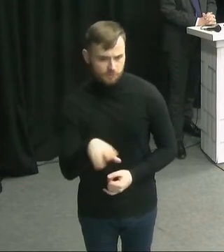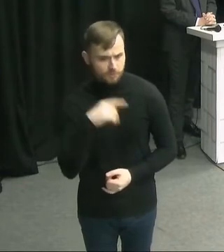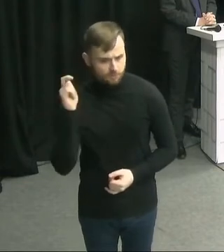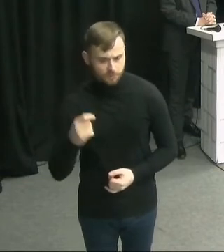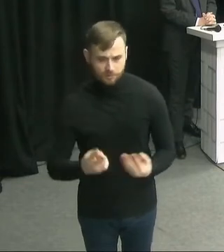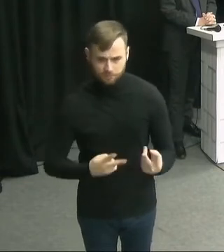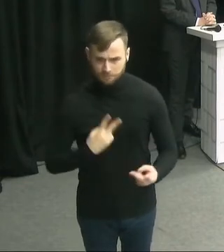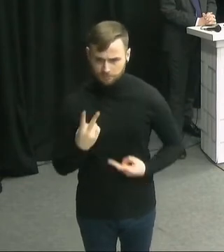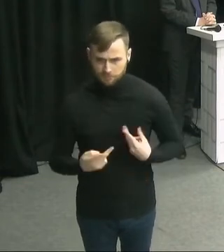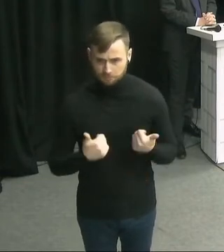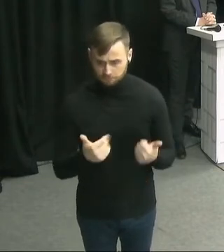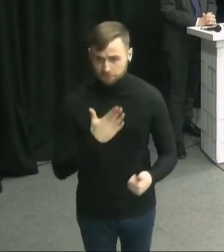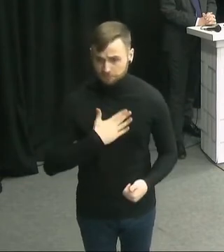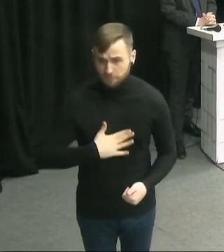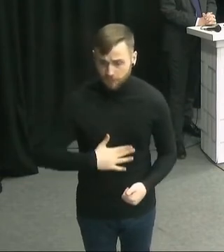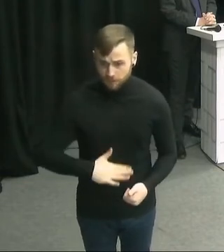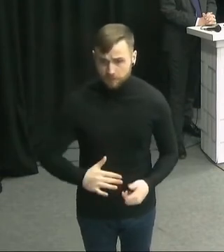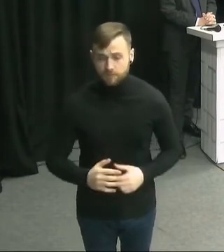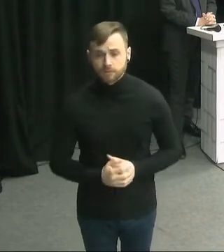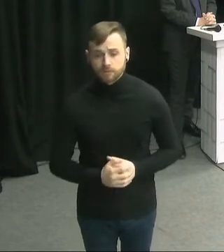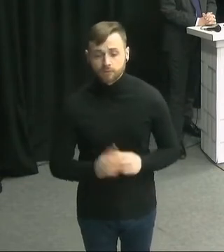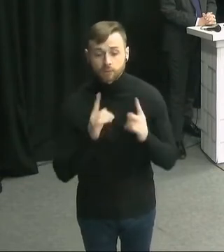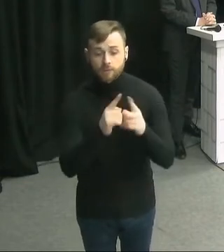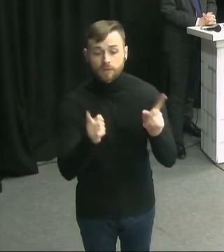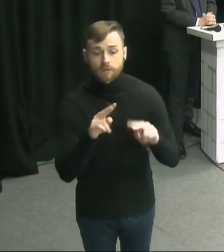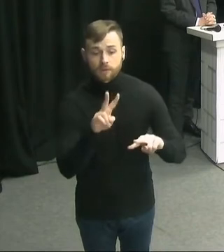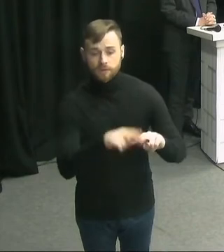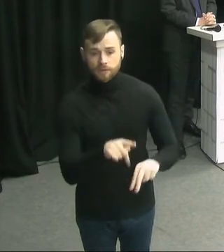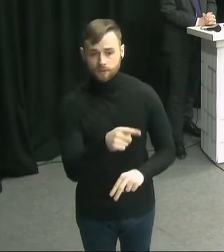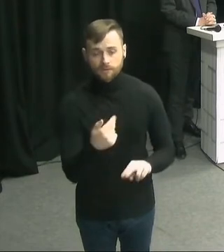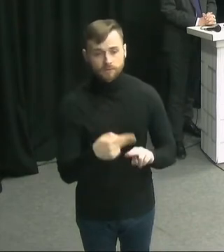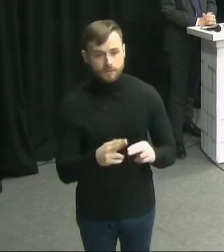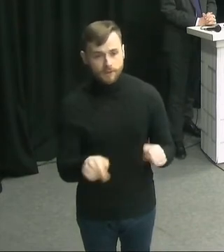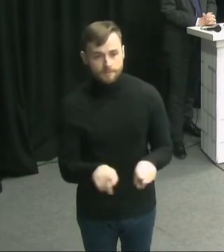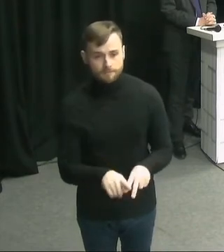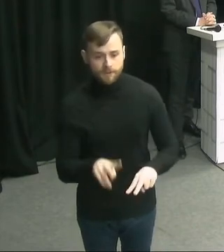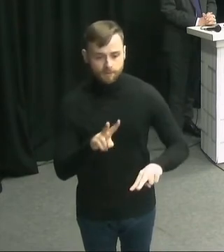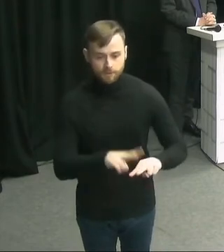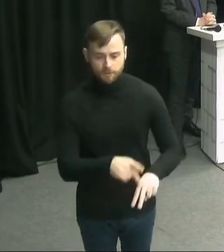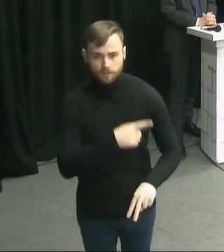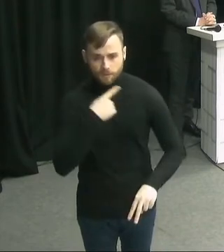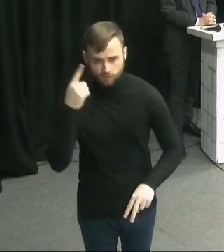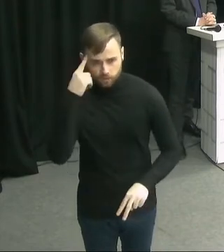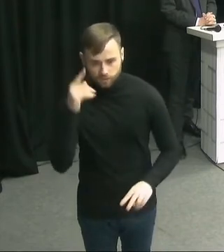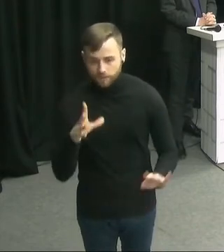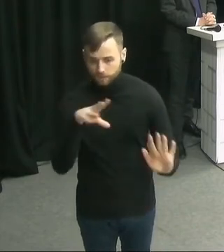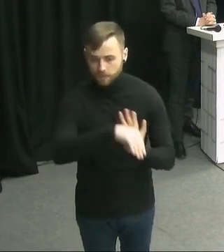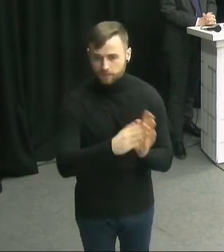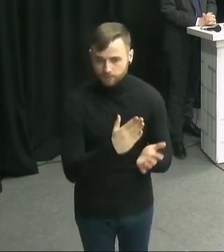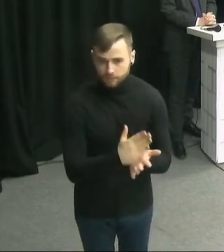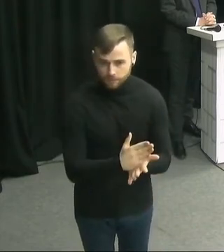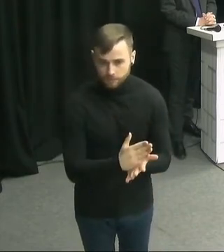people I spoke to see university as a window to the world, as a great opportunity, but they also have some things they don't